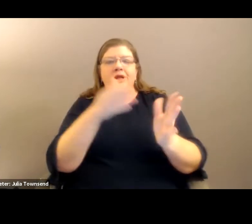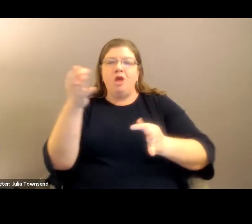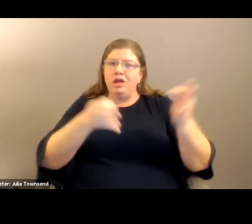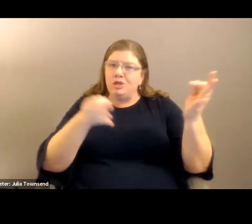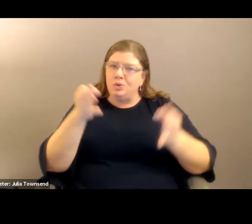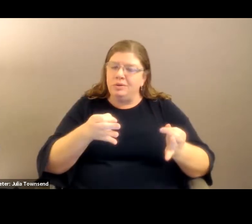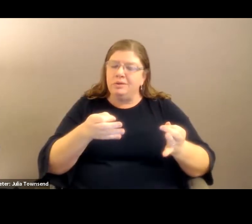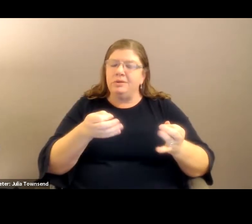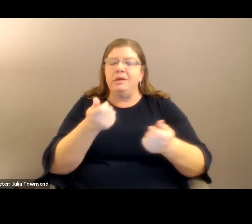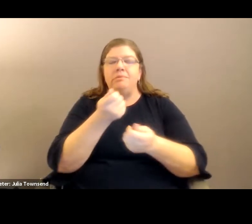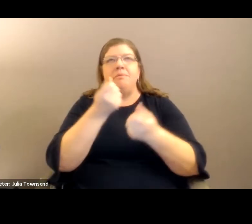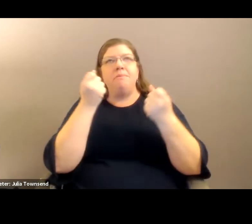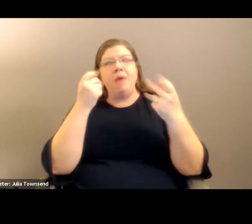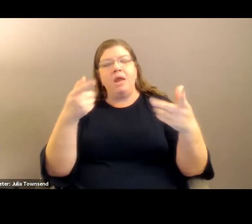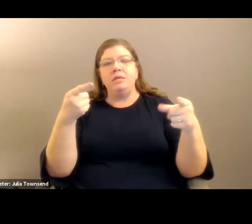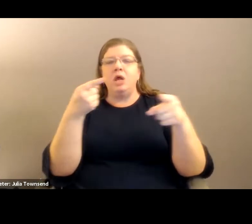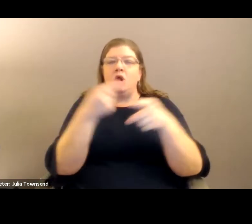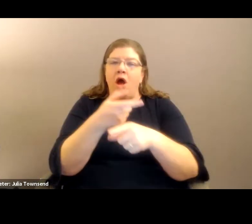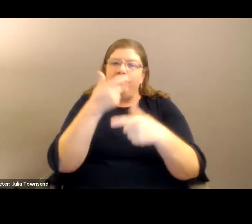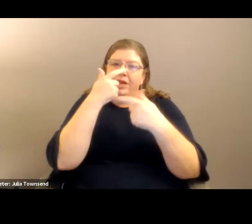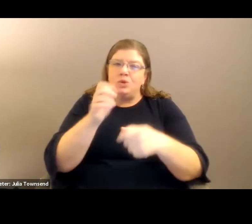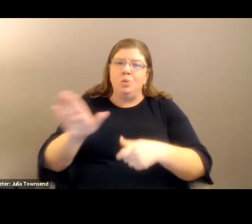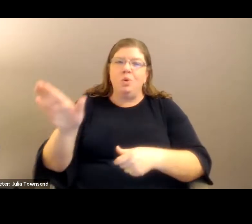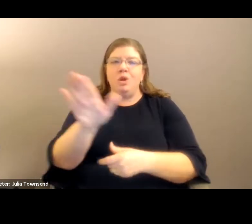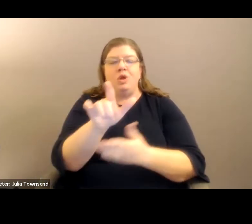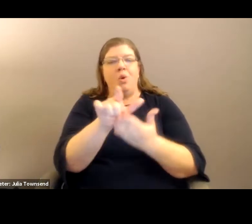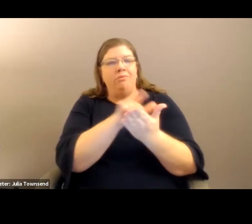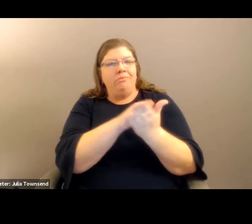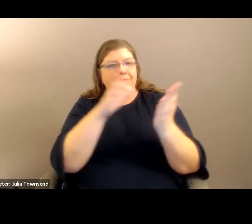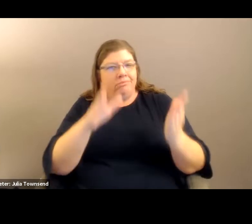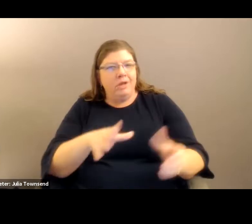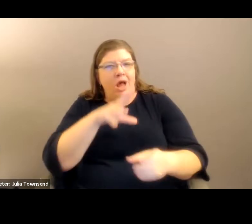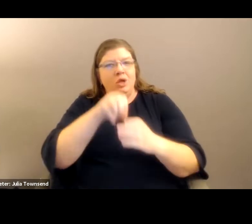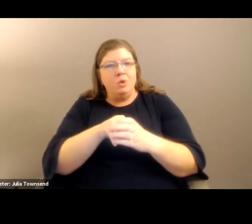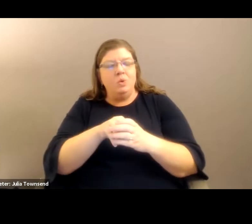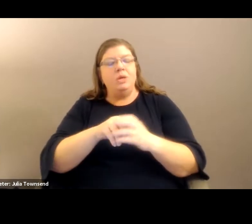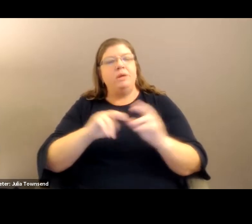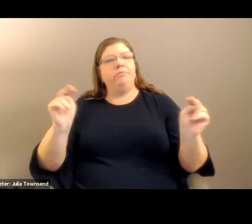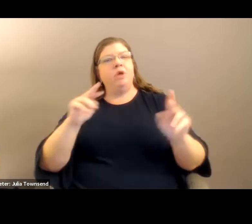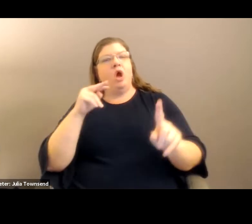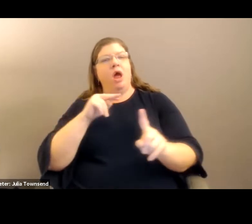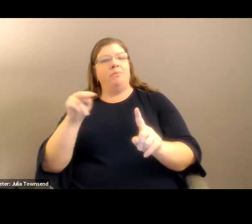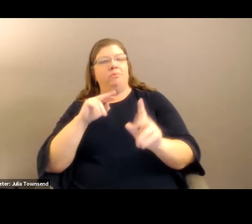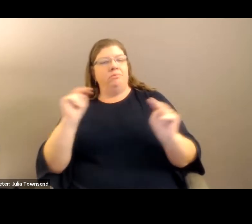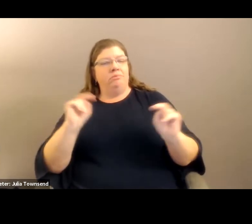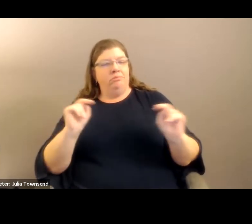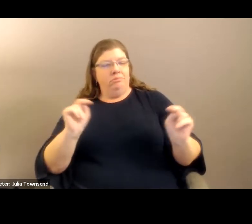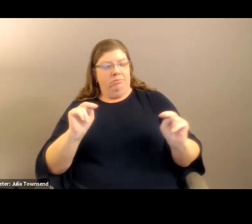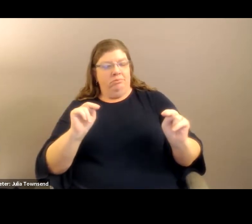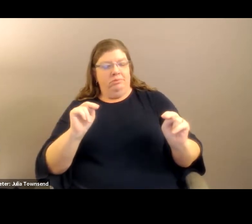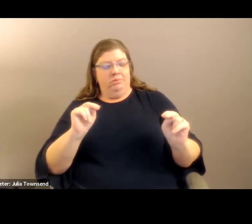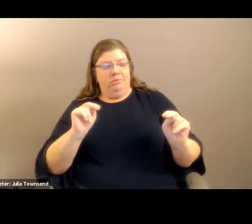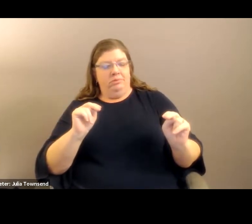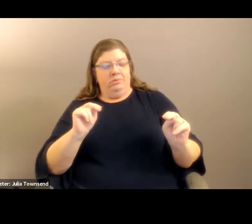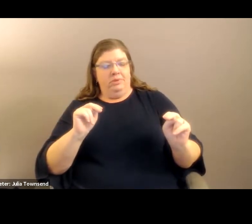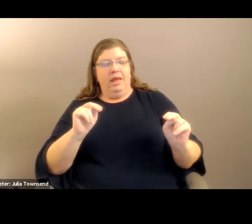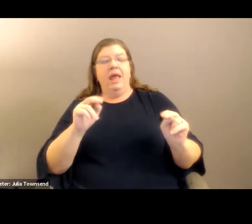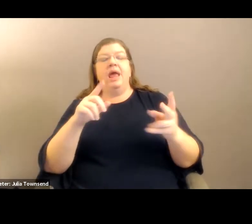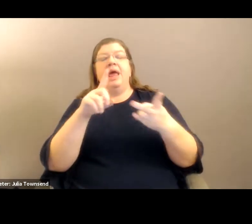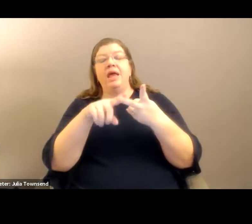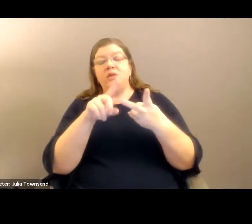of interest with your legal counsel that include objectivity with, as well